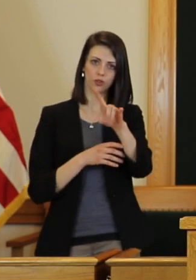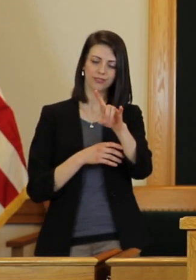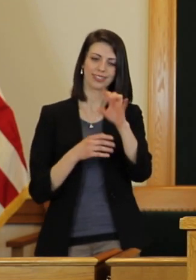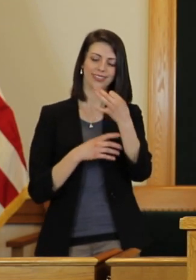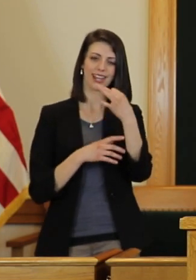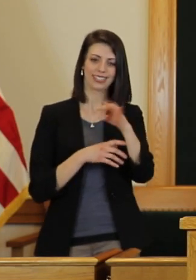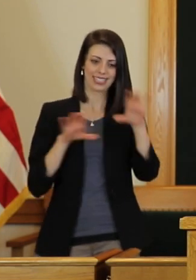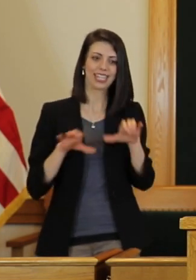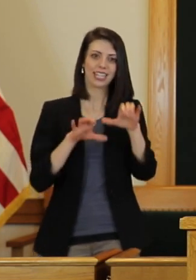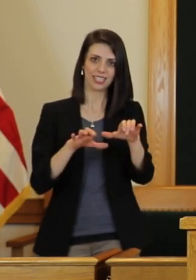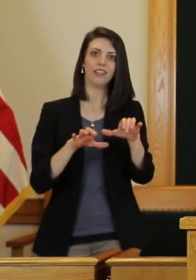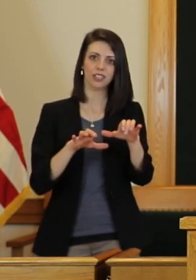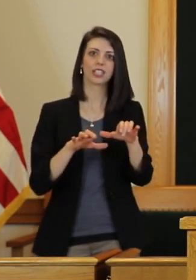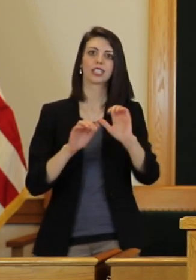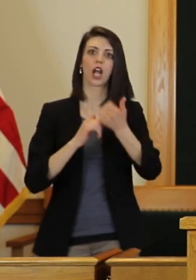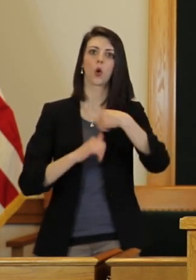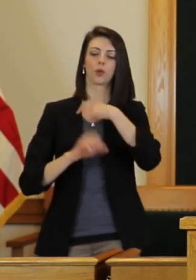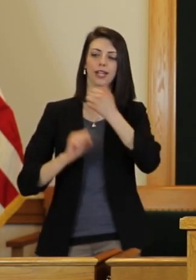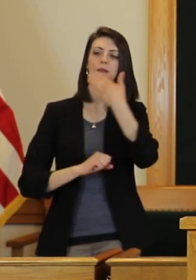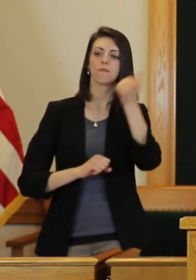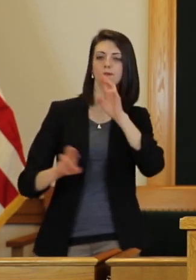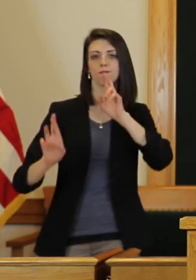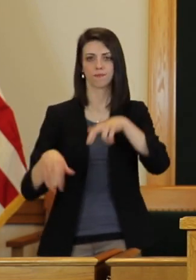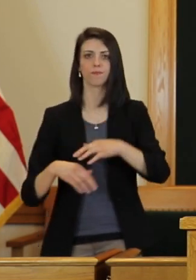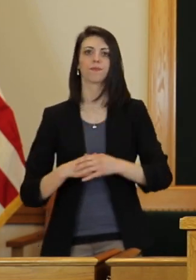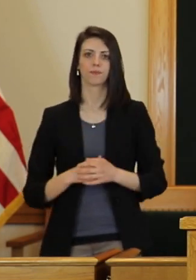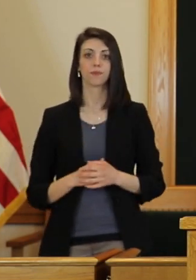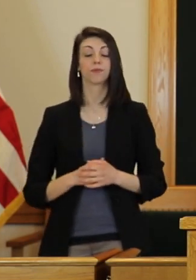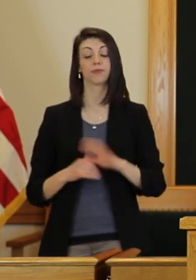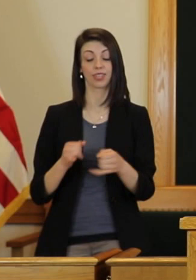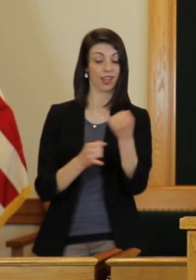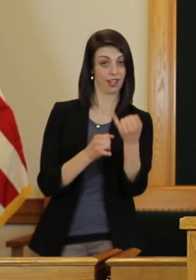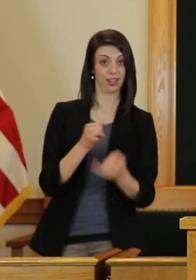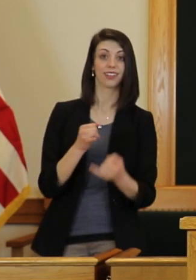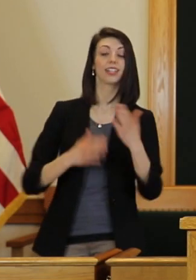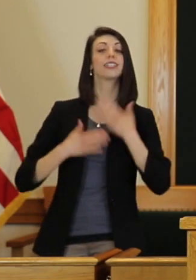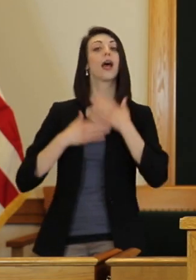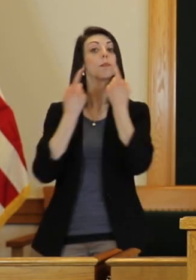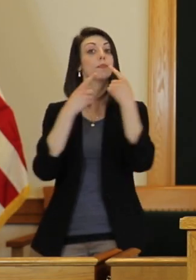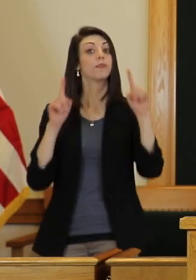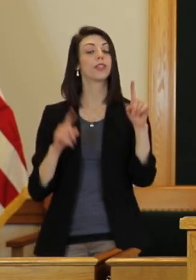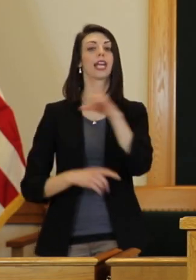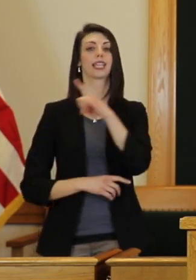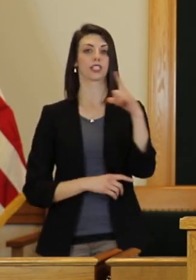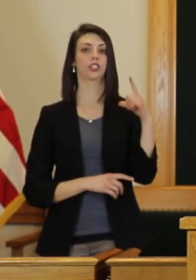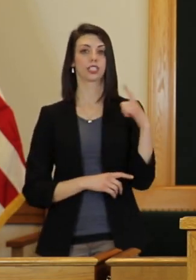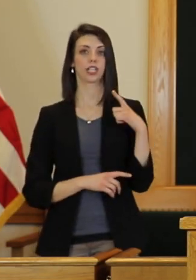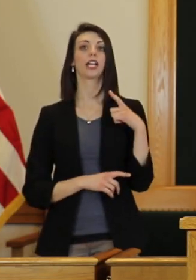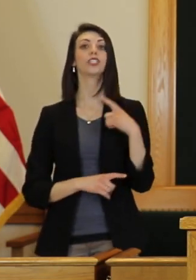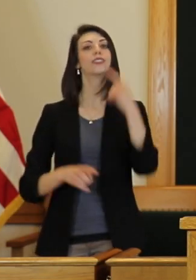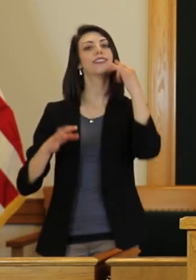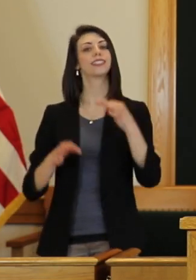health COVID-19 response. Last but not least, I'm happy to announce that the legislature has